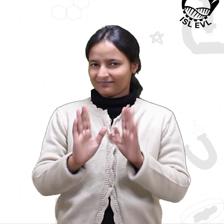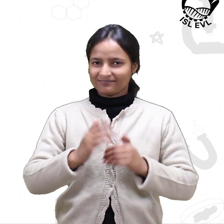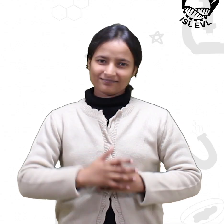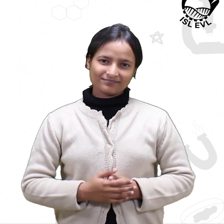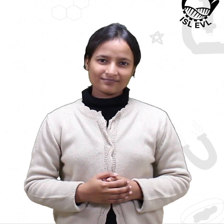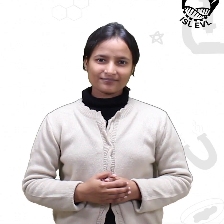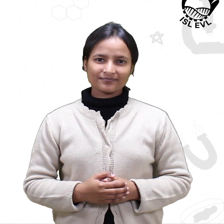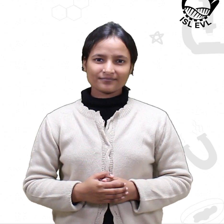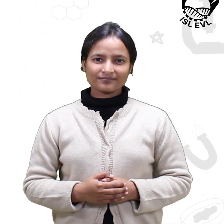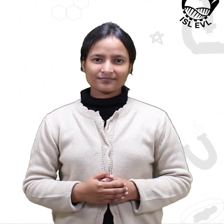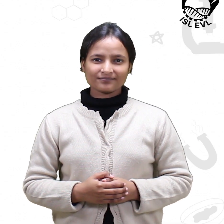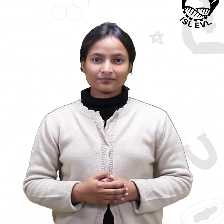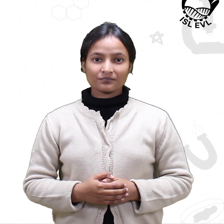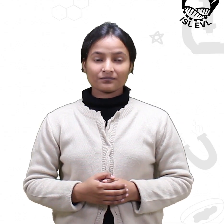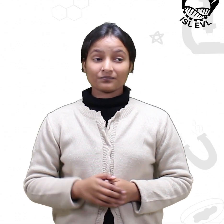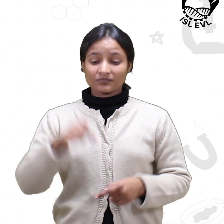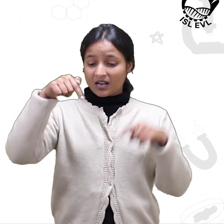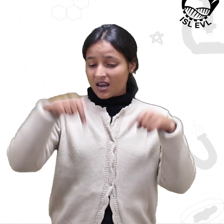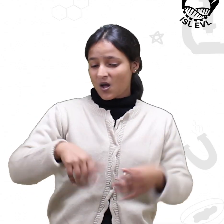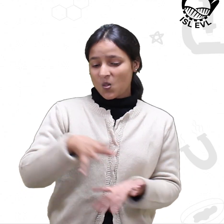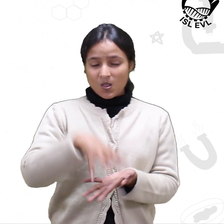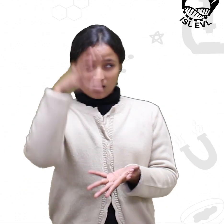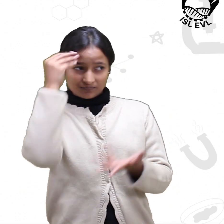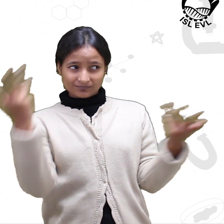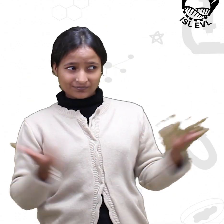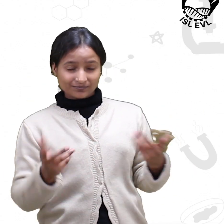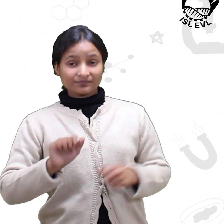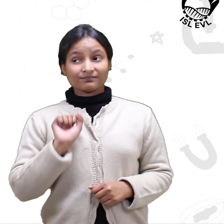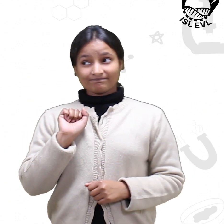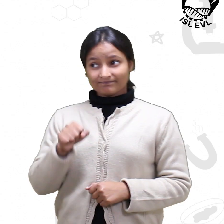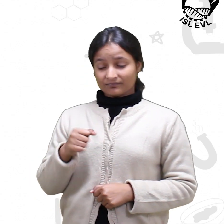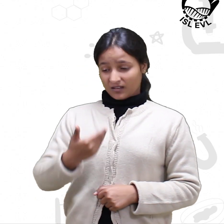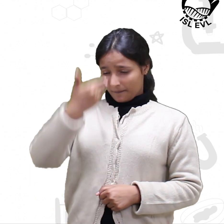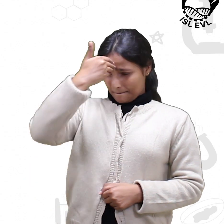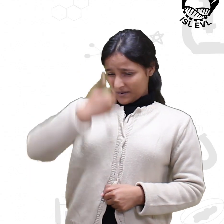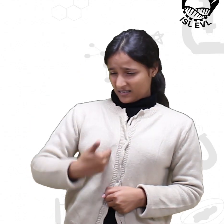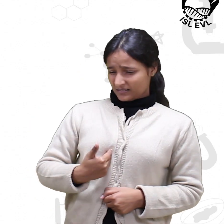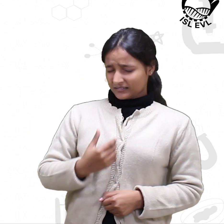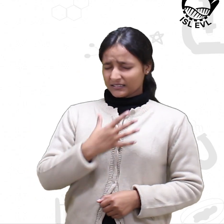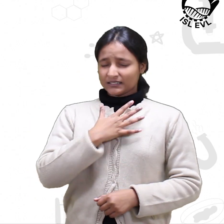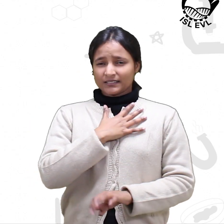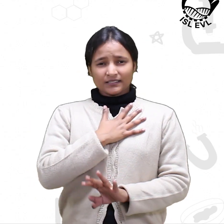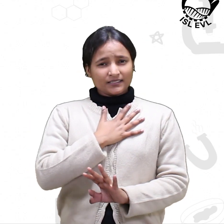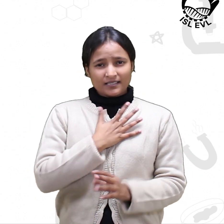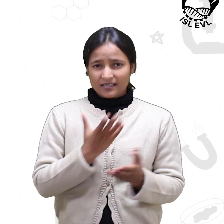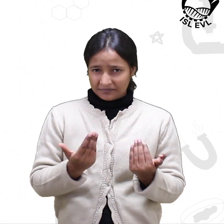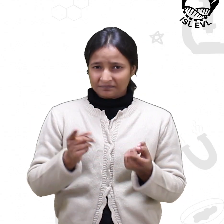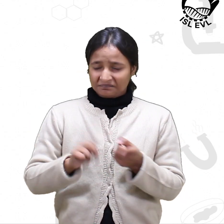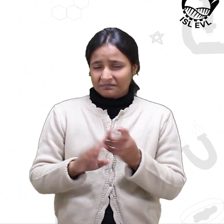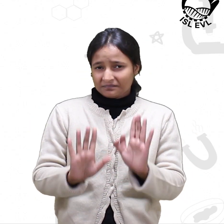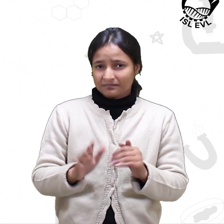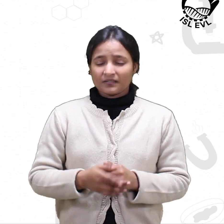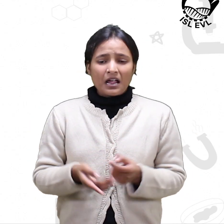with a scientific temper. So, what did we learn today? Paralysis is a